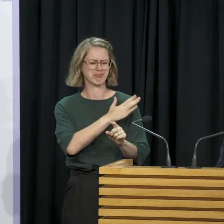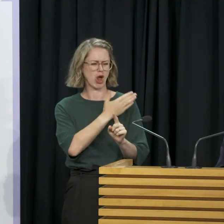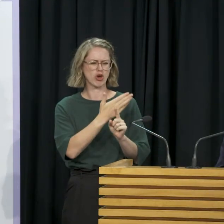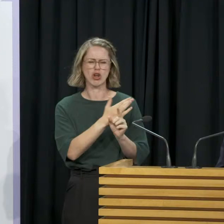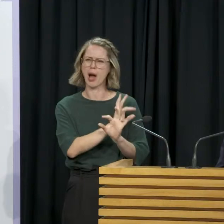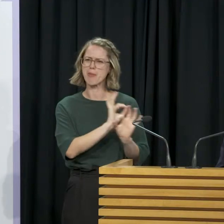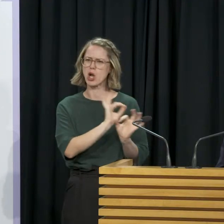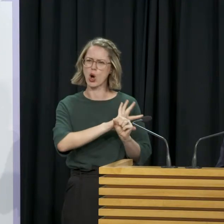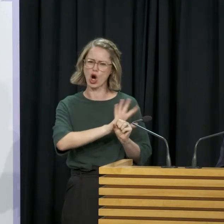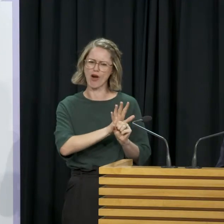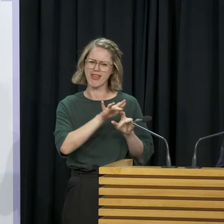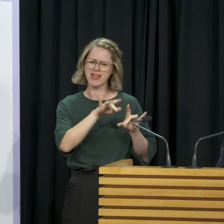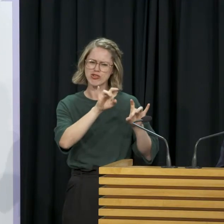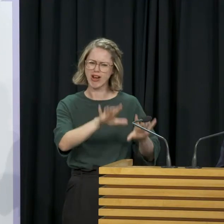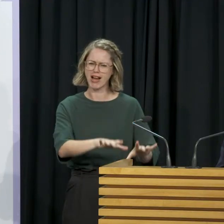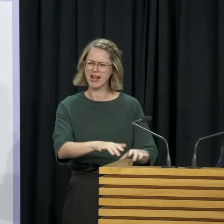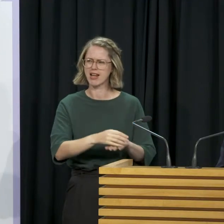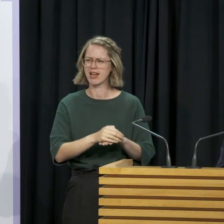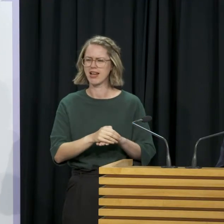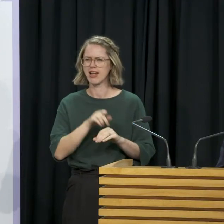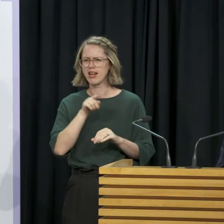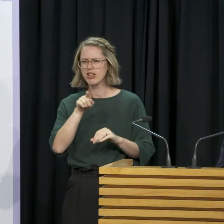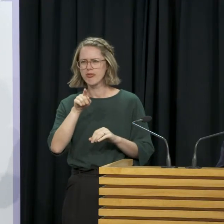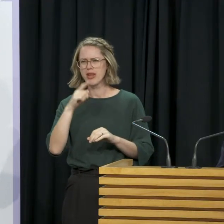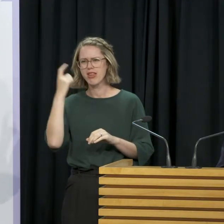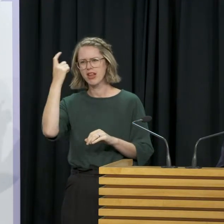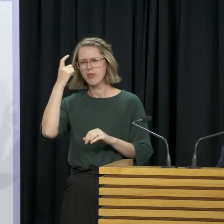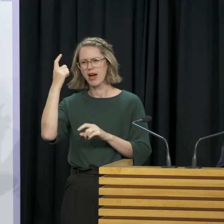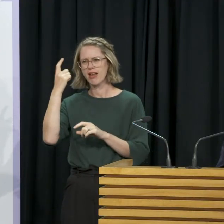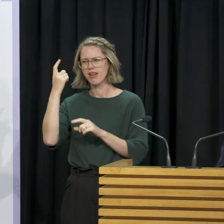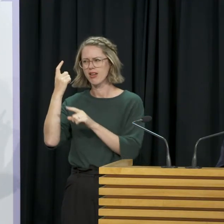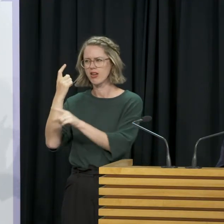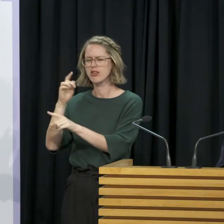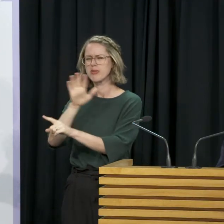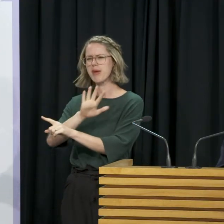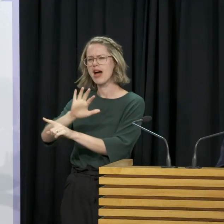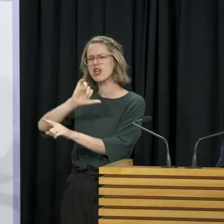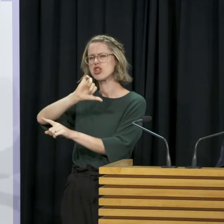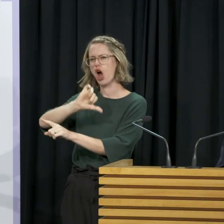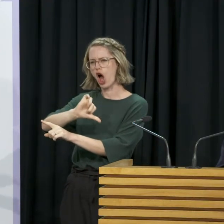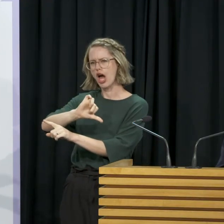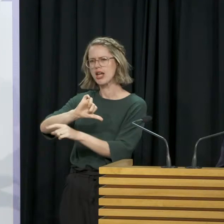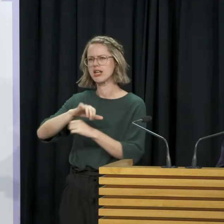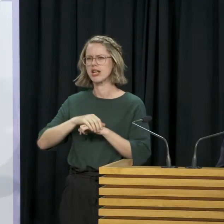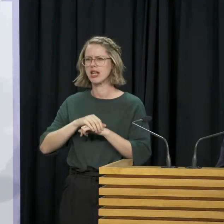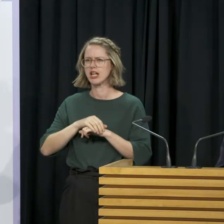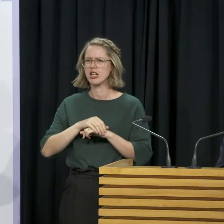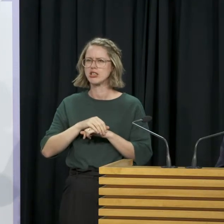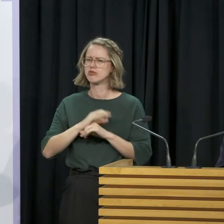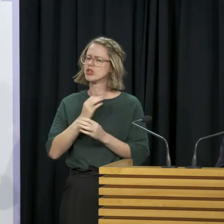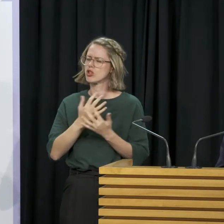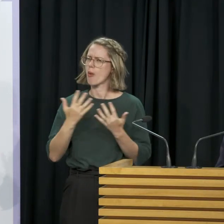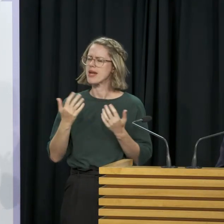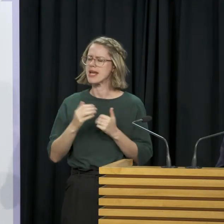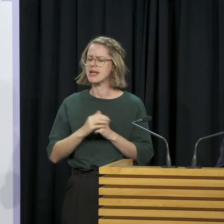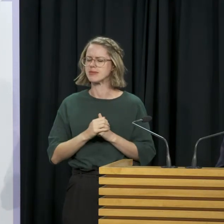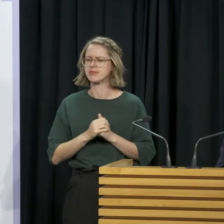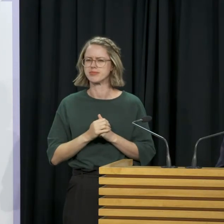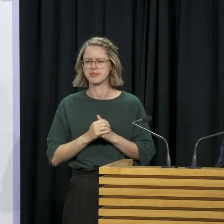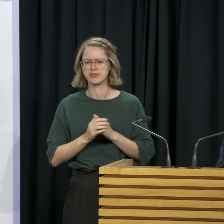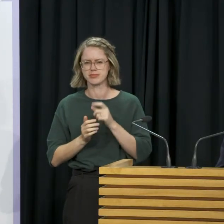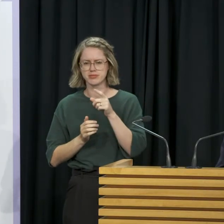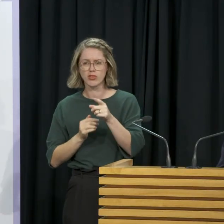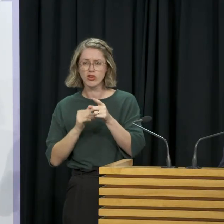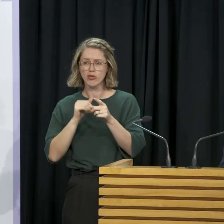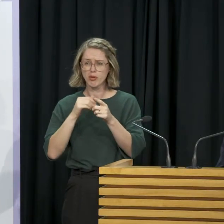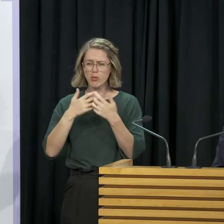from Australia. Yeah. Has this been part of your calculation? We've had about 9, I think, so not a lot at all. Yeah. Has this been